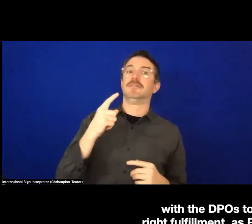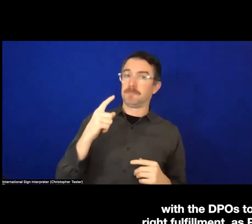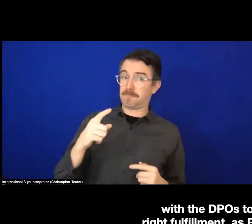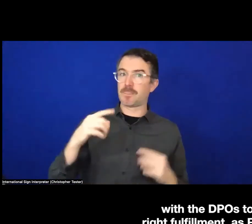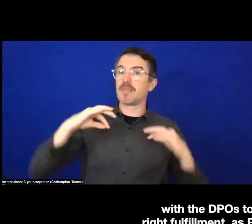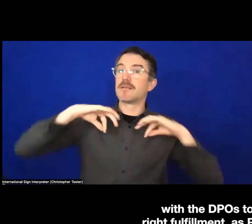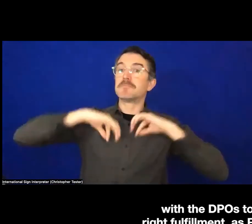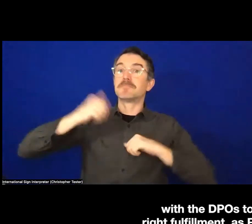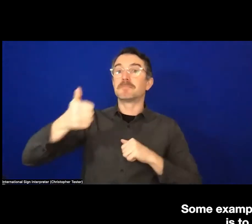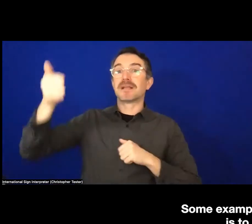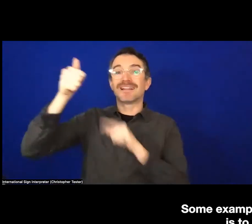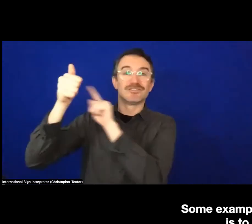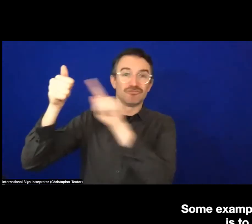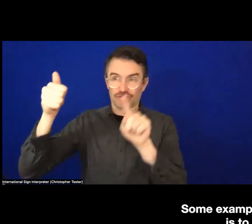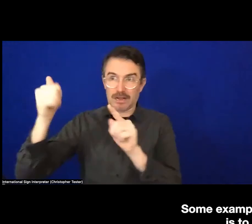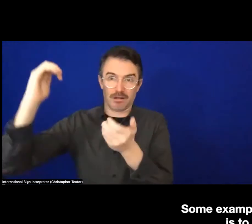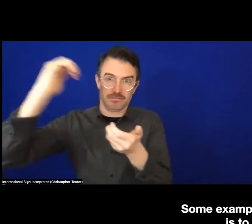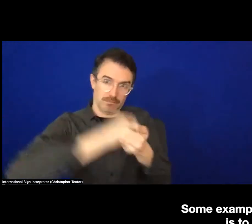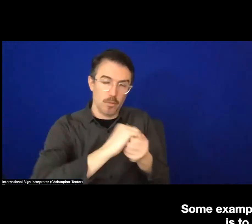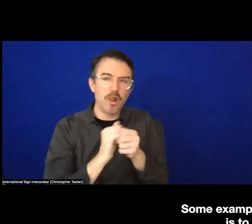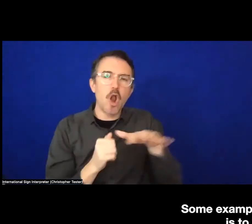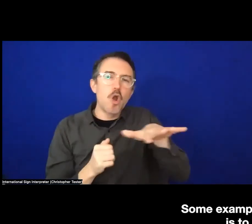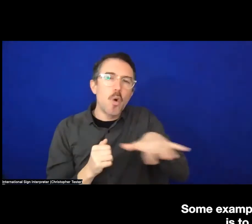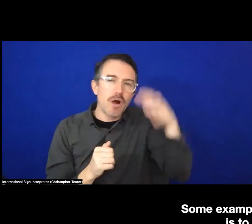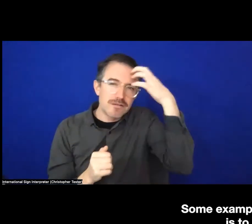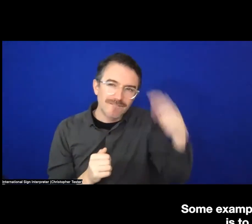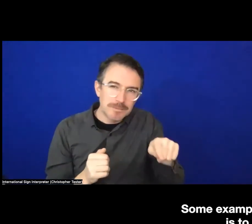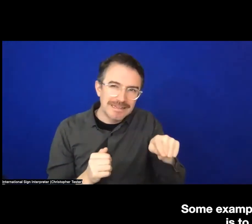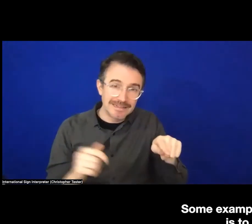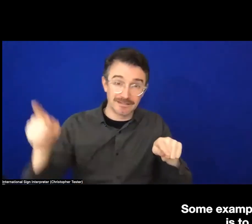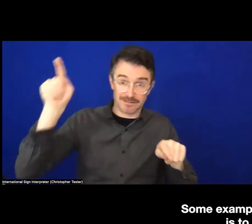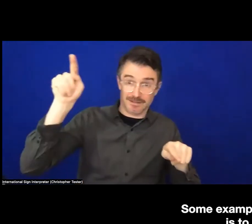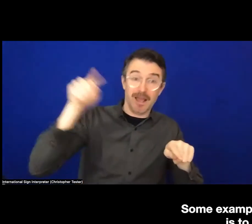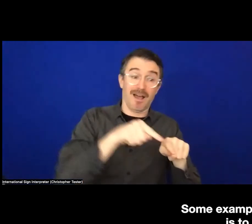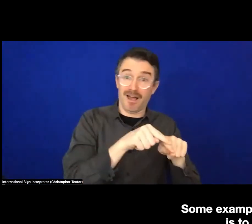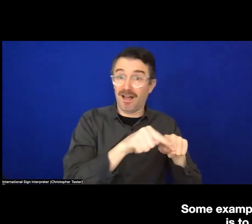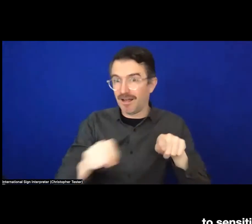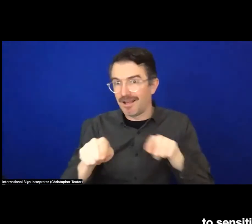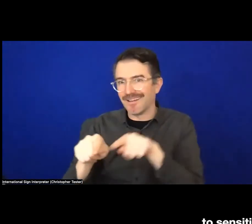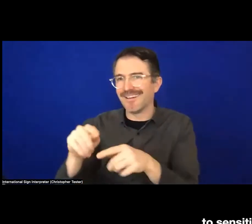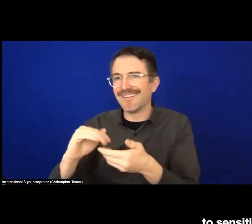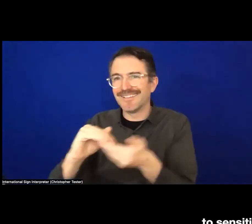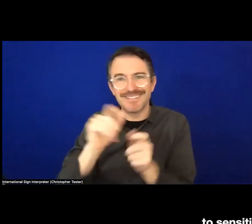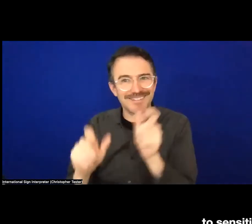as Risna already mentioned. Some examples that I can add is to